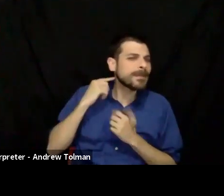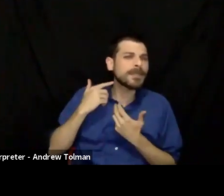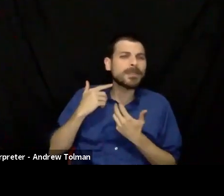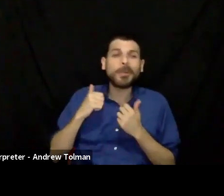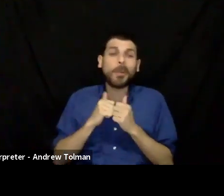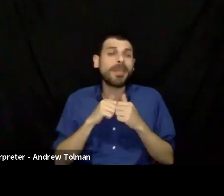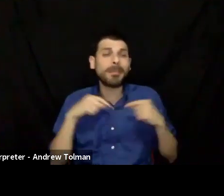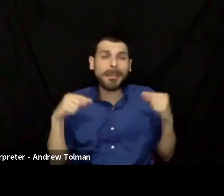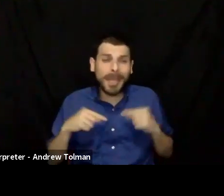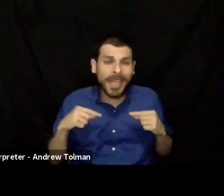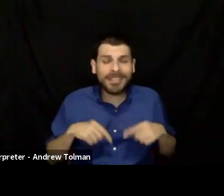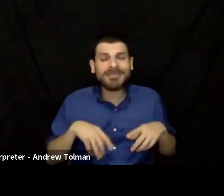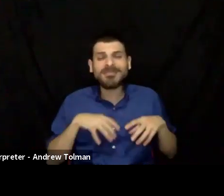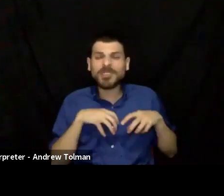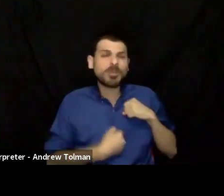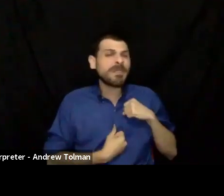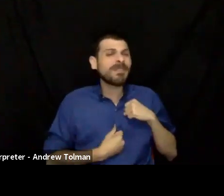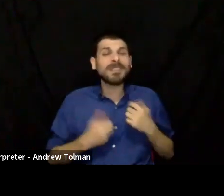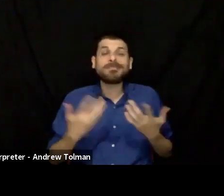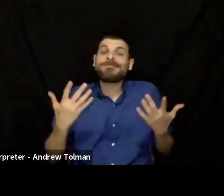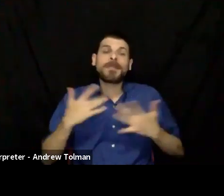always going to come on a